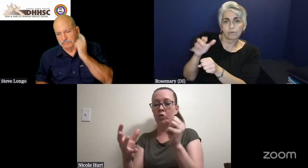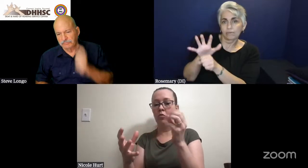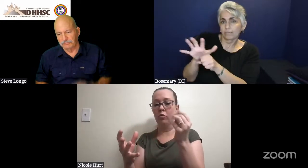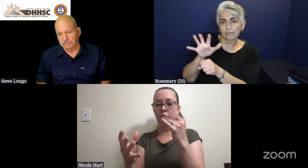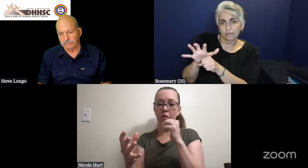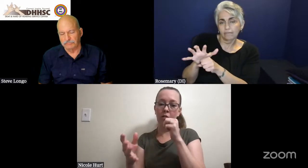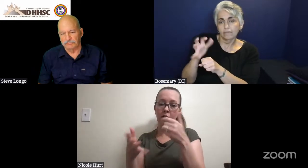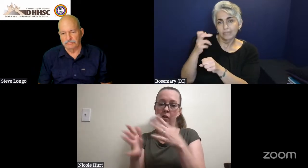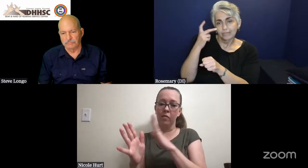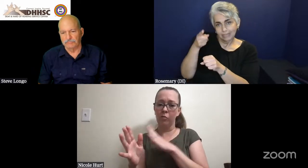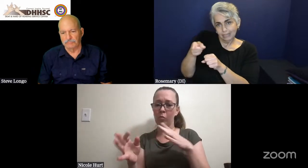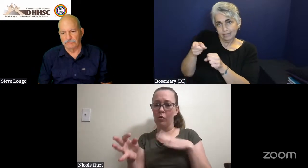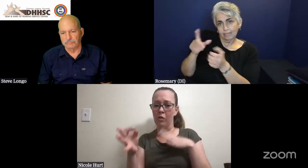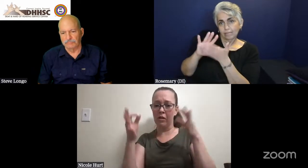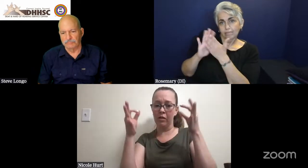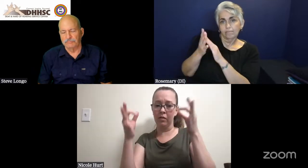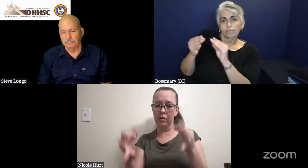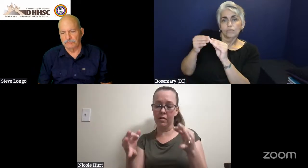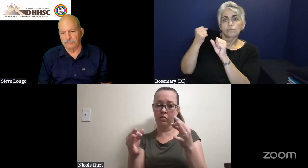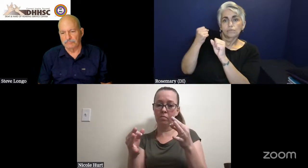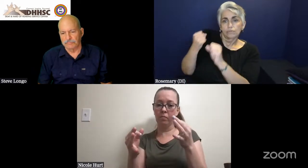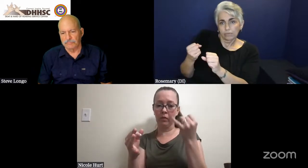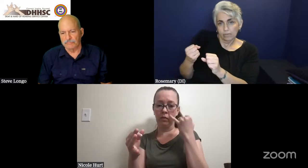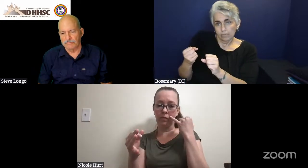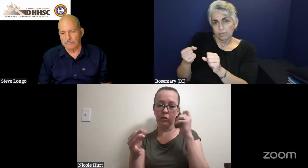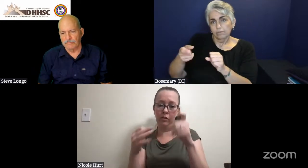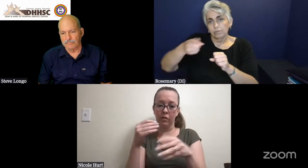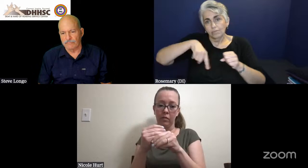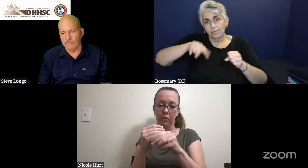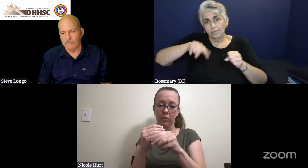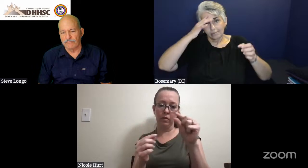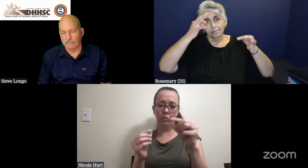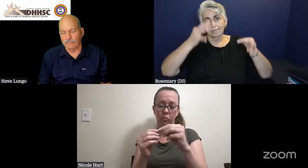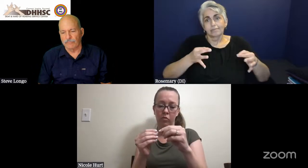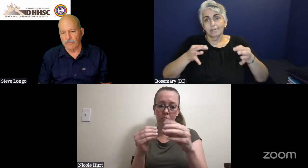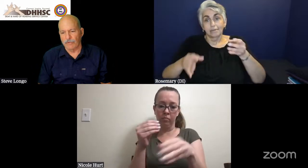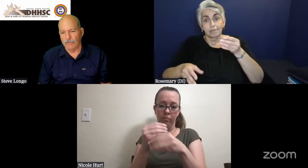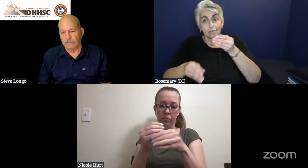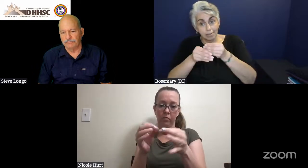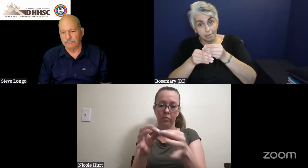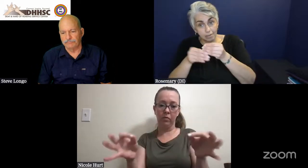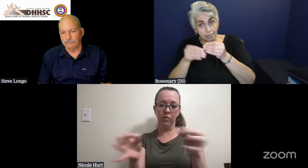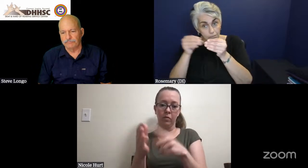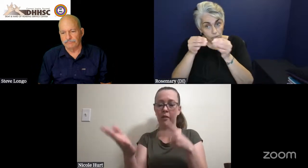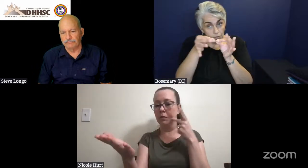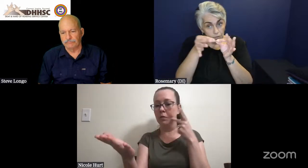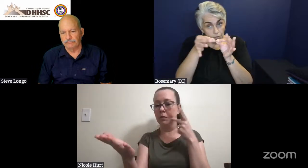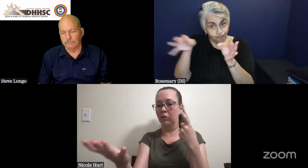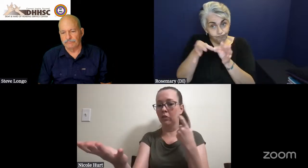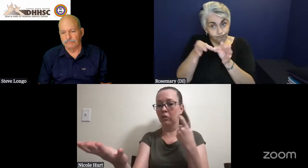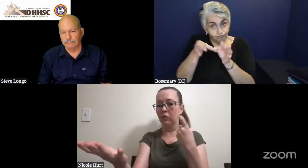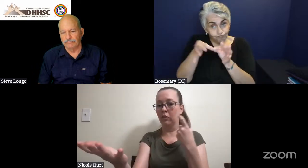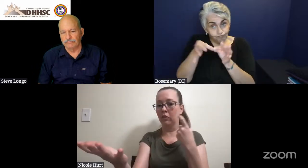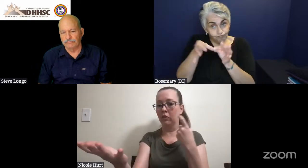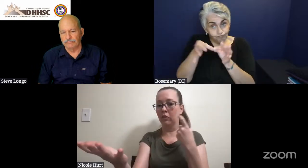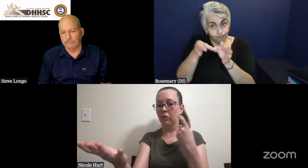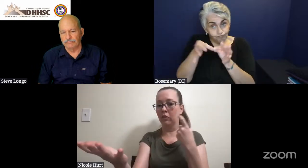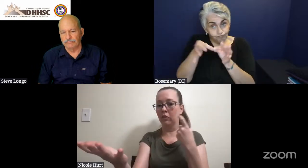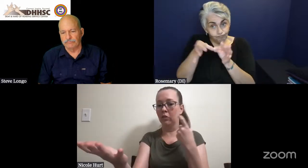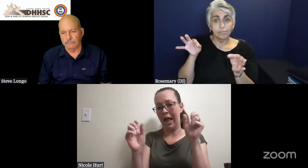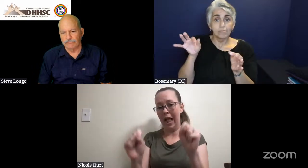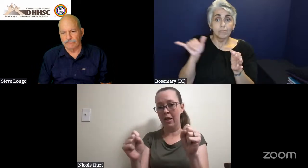proceedings, protocols and all that of the board, but in the bylaws so that it's stronger. And then we can